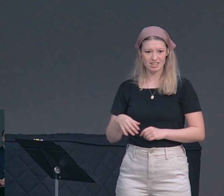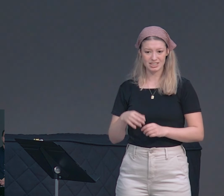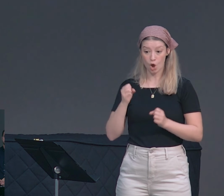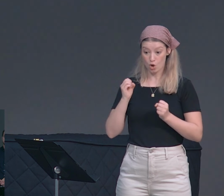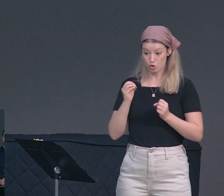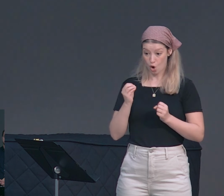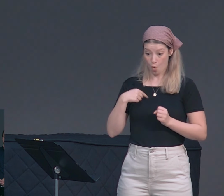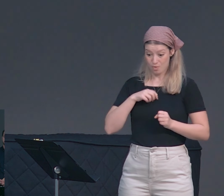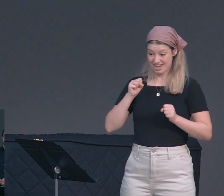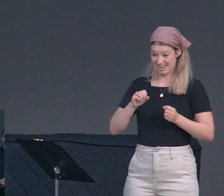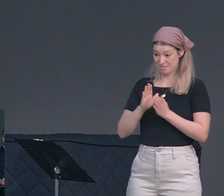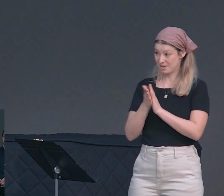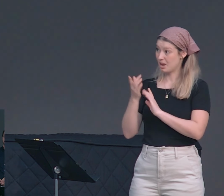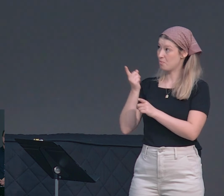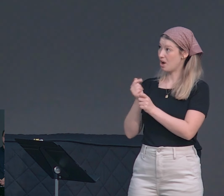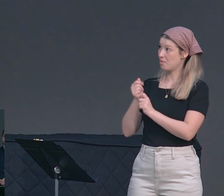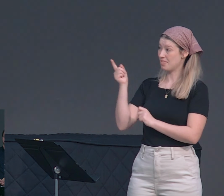God.